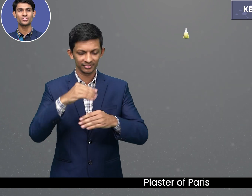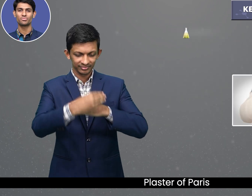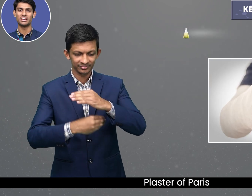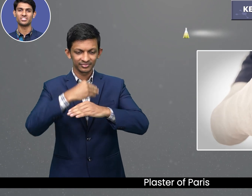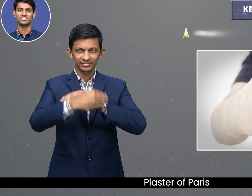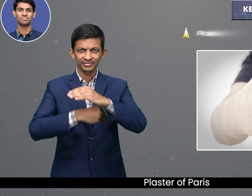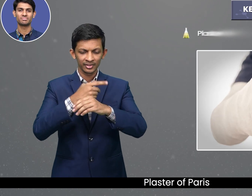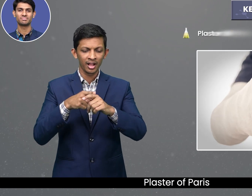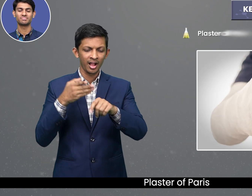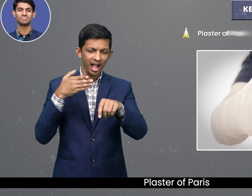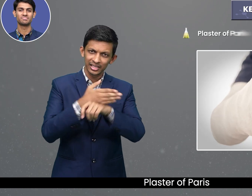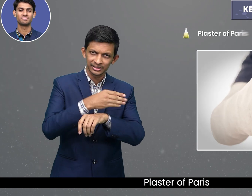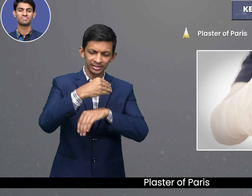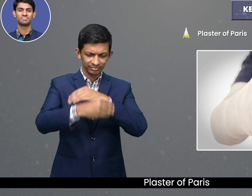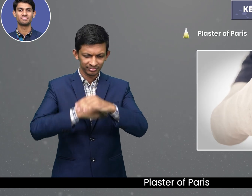plaster of Paris.